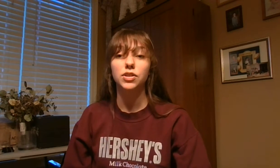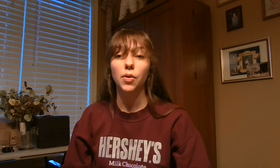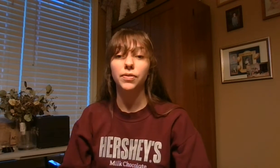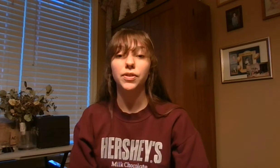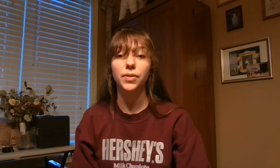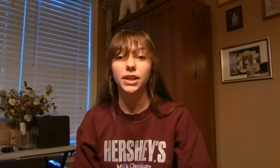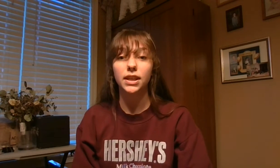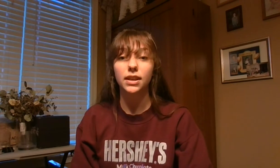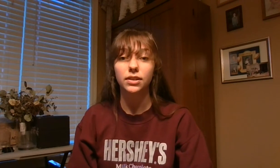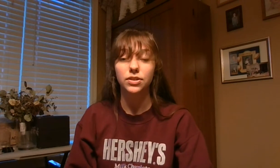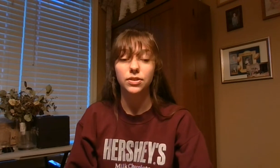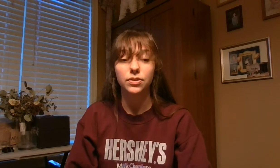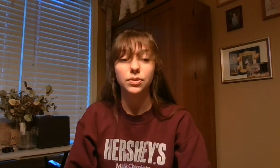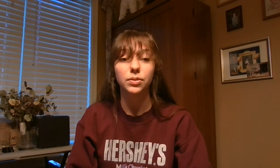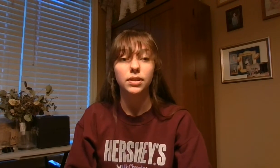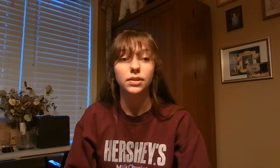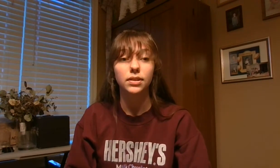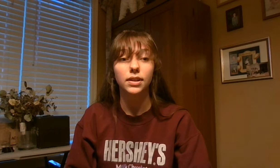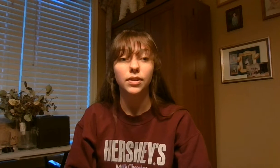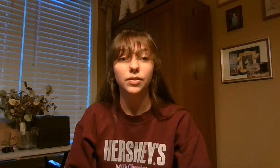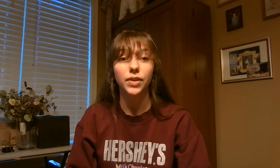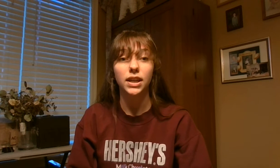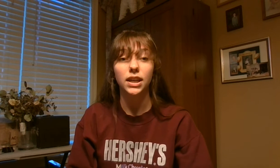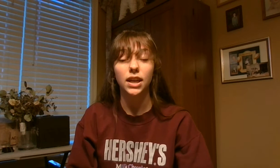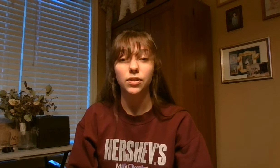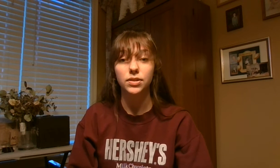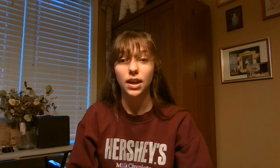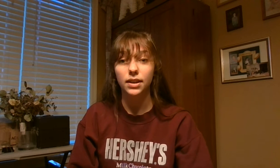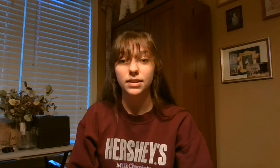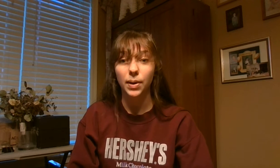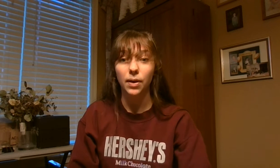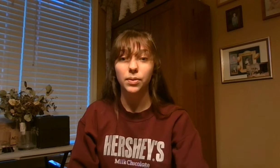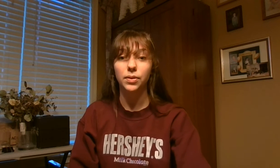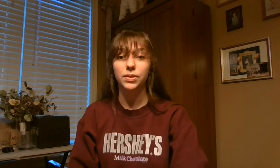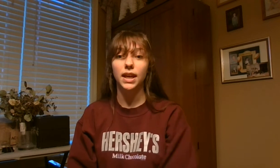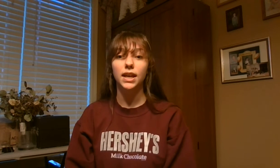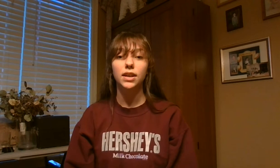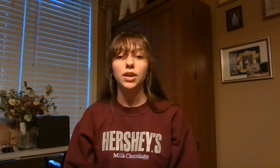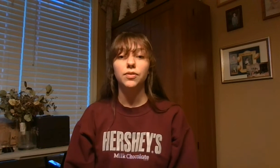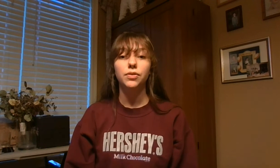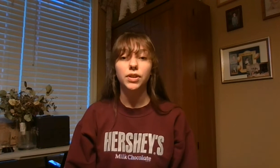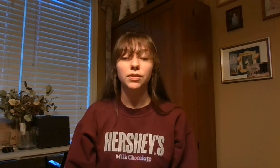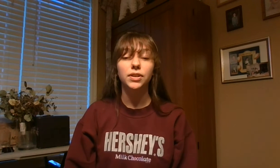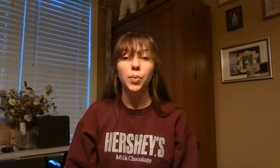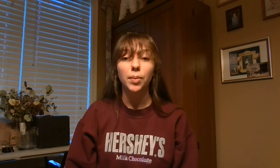So if you're looking to find any other signs about Earth Day, feel free to look them up